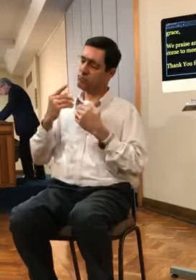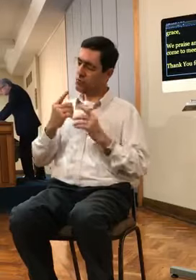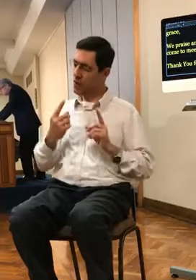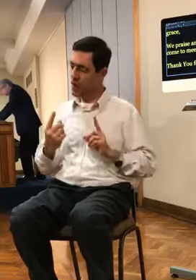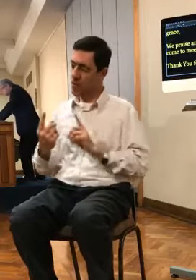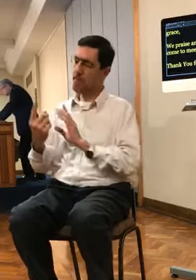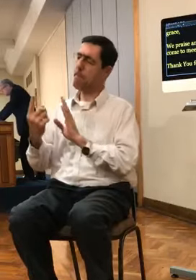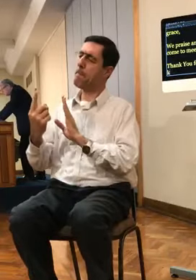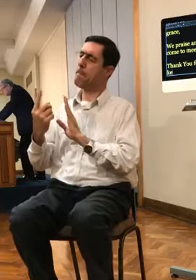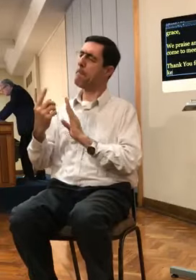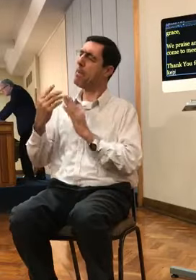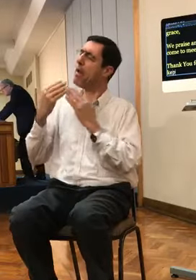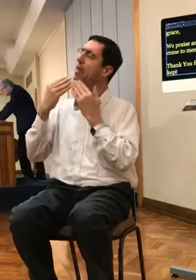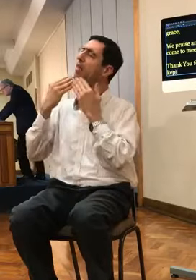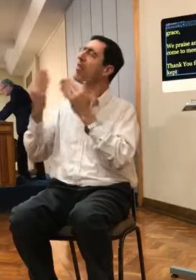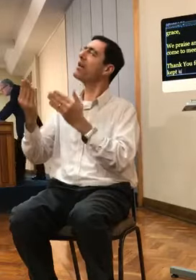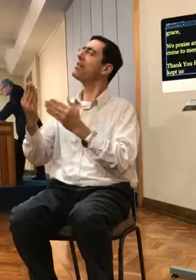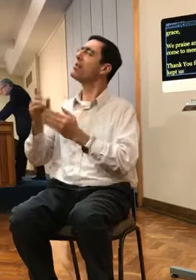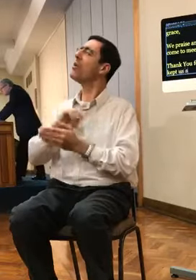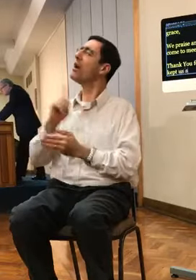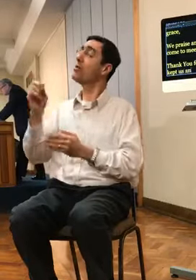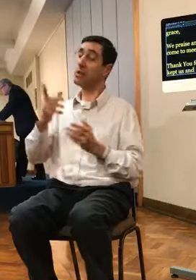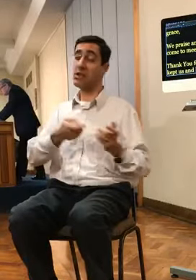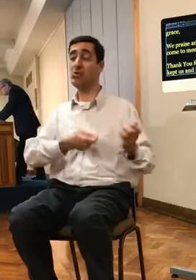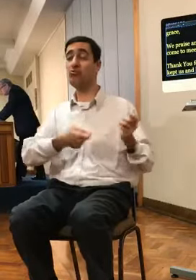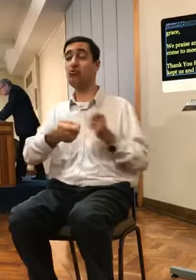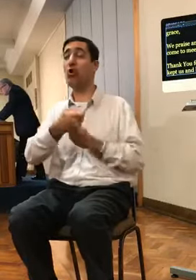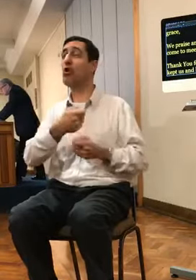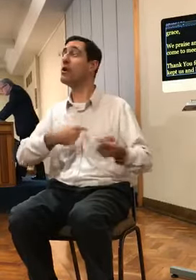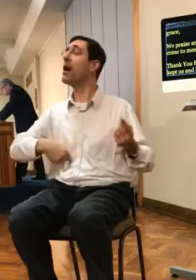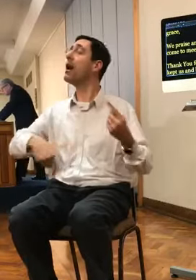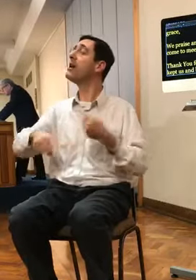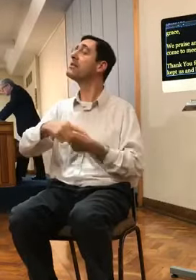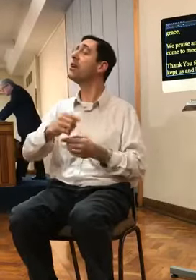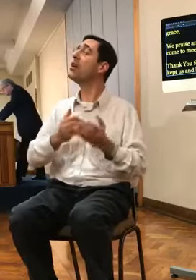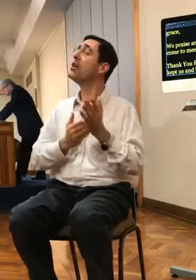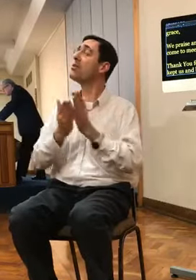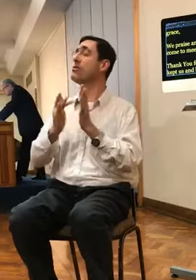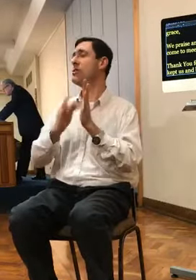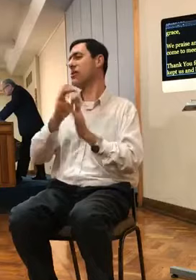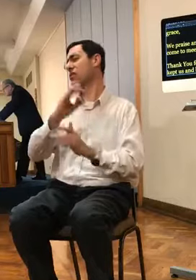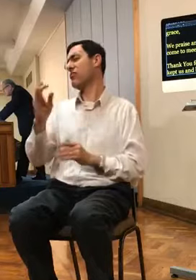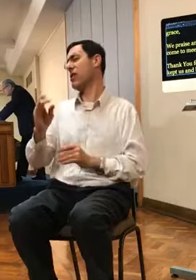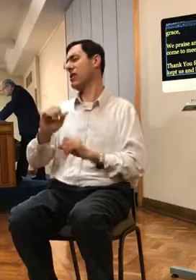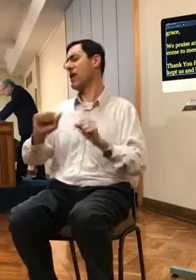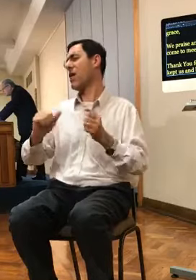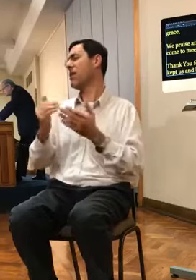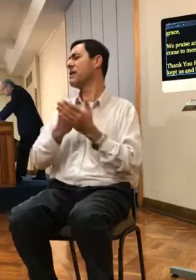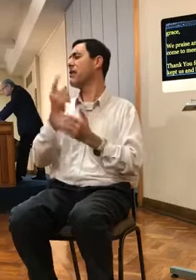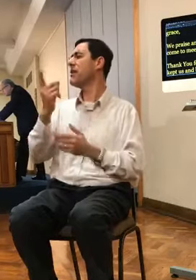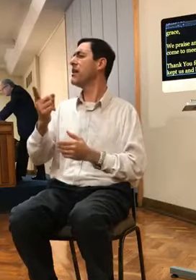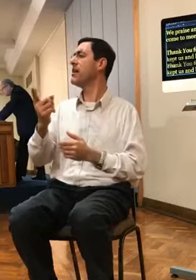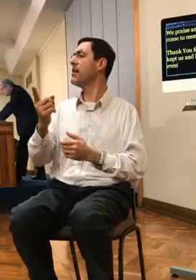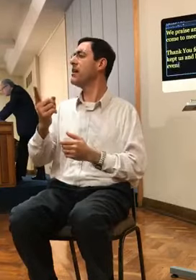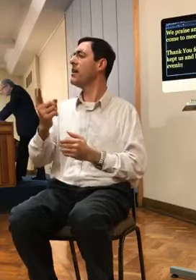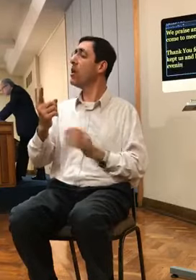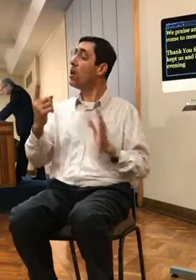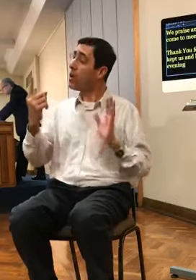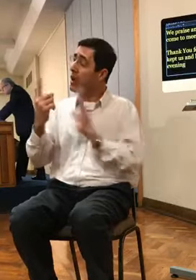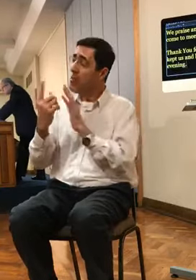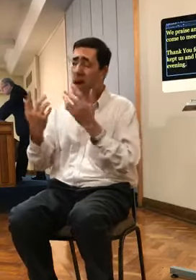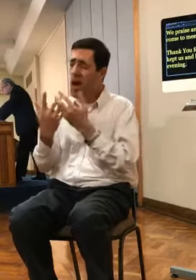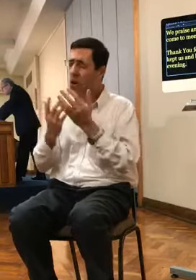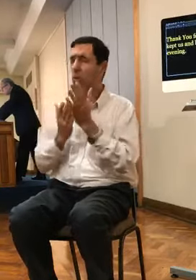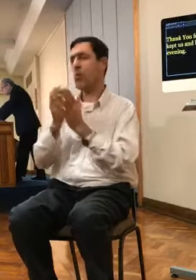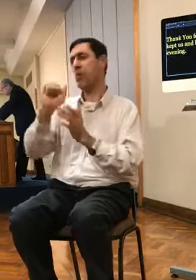Thee in the Lord Jesus Christ, our dear Saviour. And we come to Thee in His name, and we praise Thee, and we